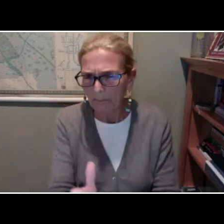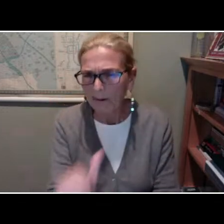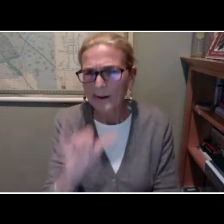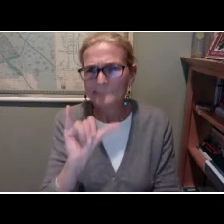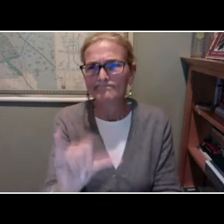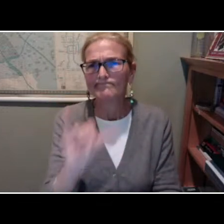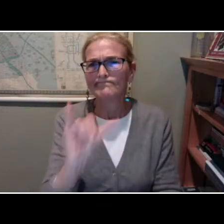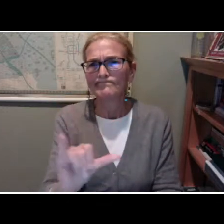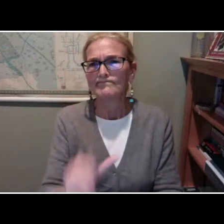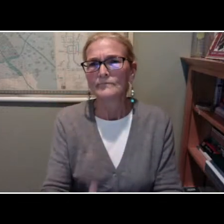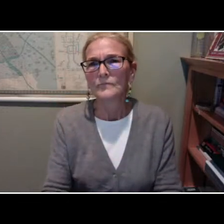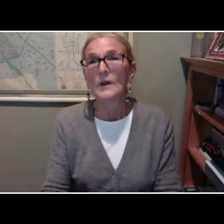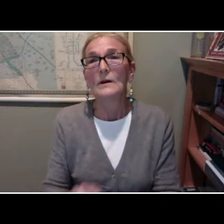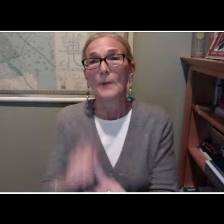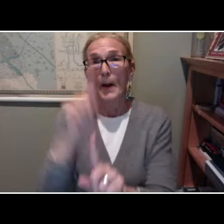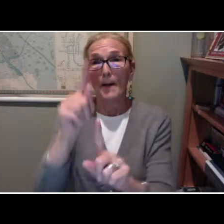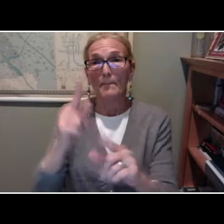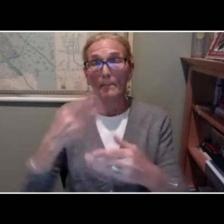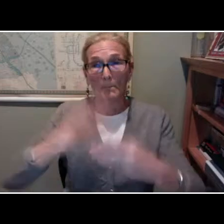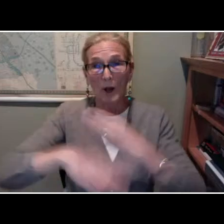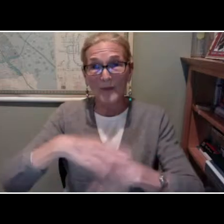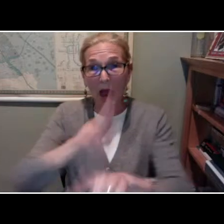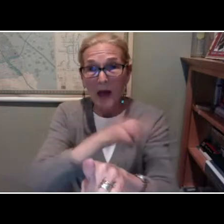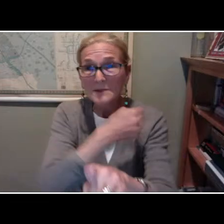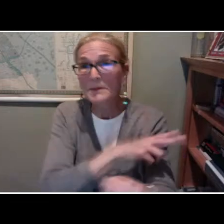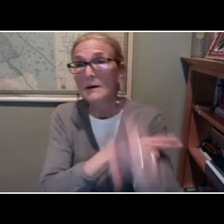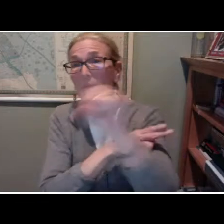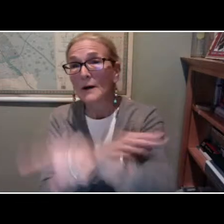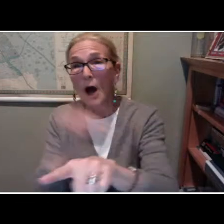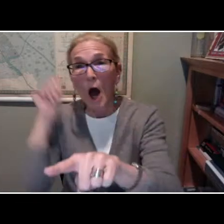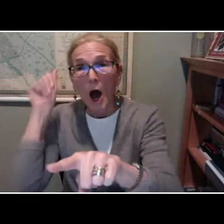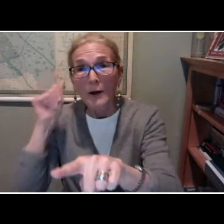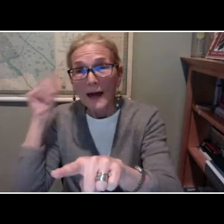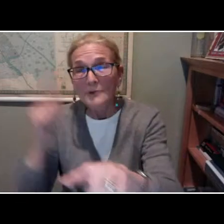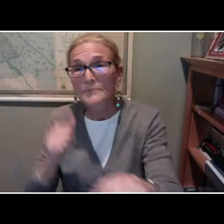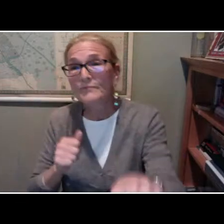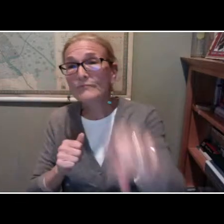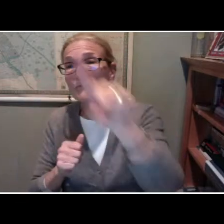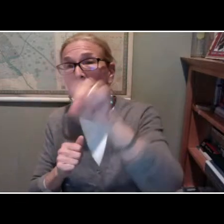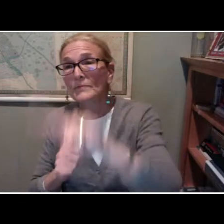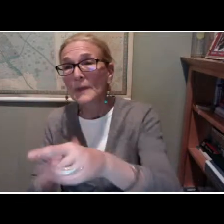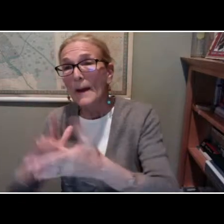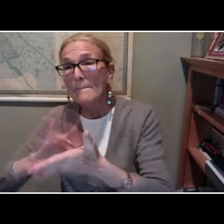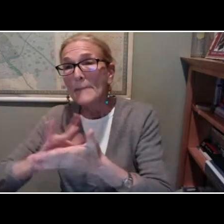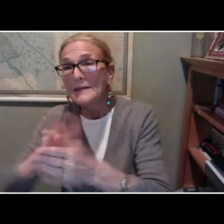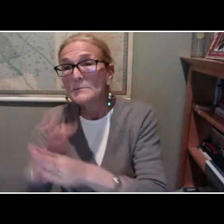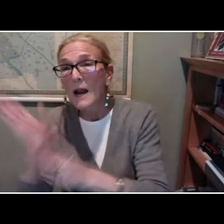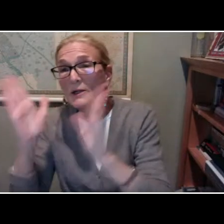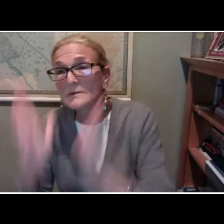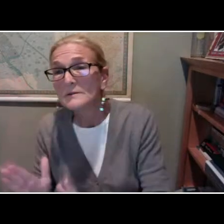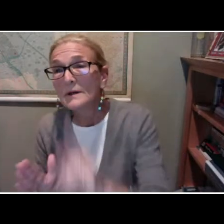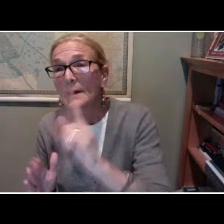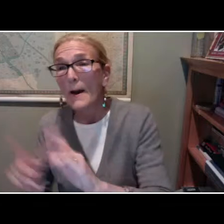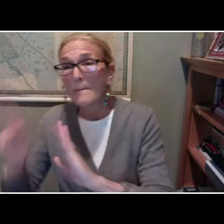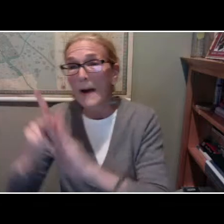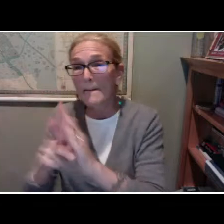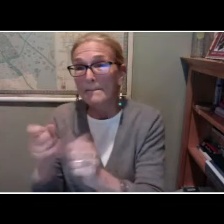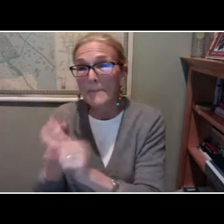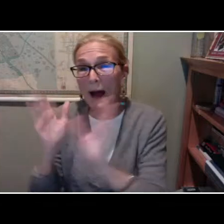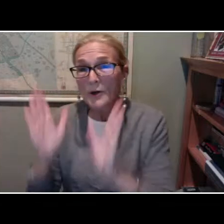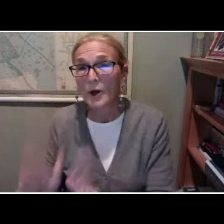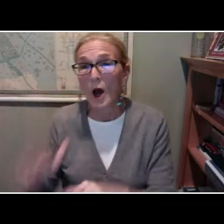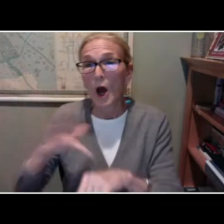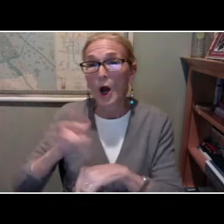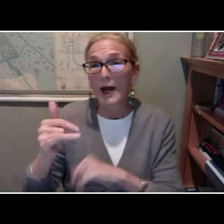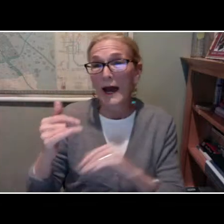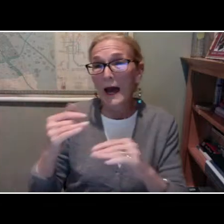Child and Family Medical Home. Again, no mention of language. So we see birthing